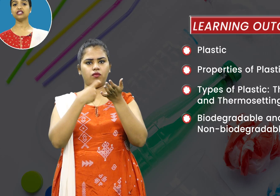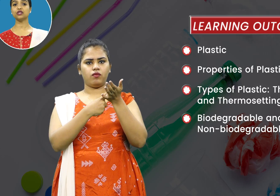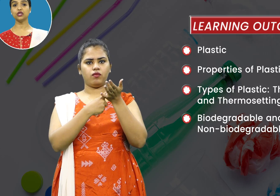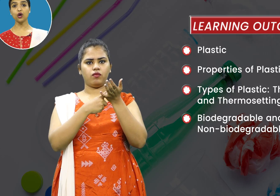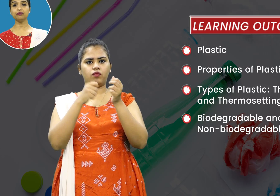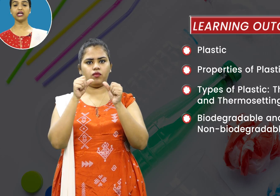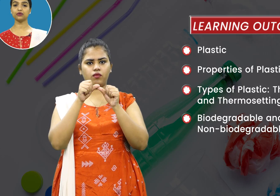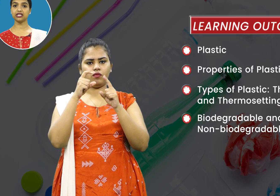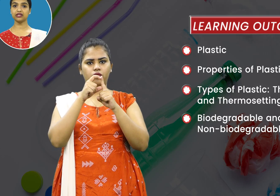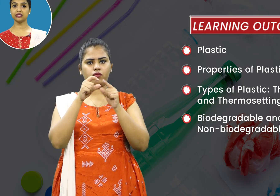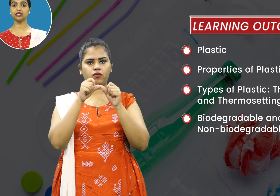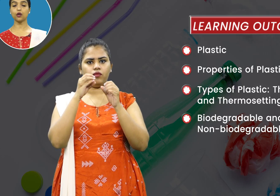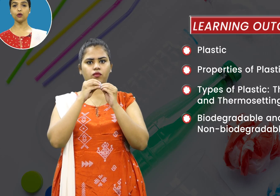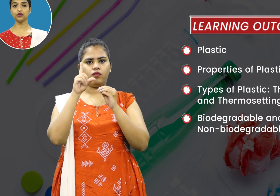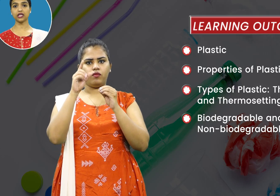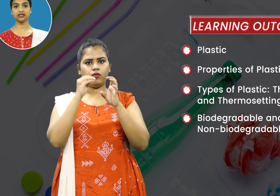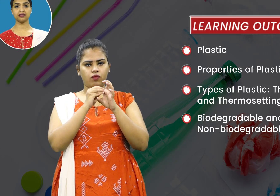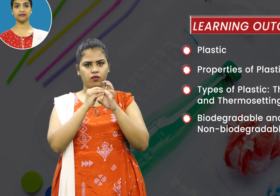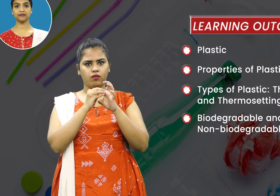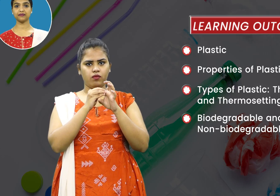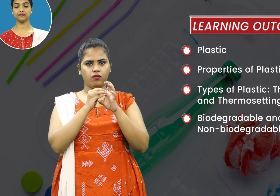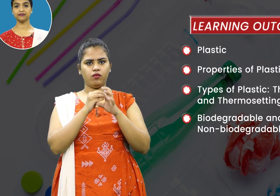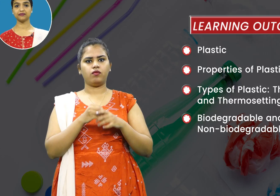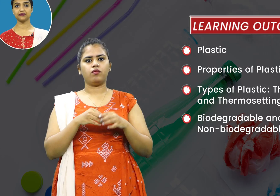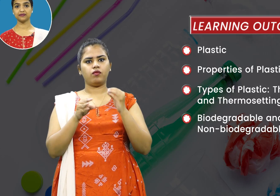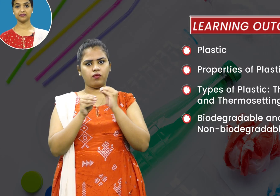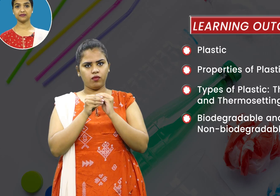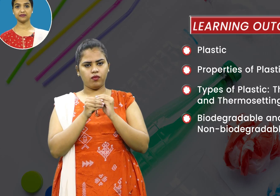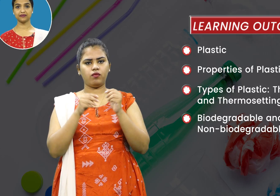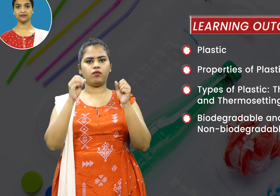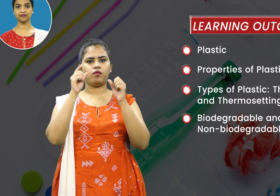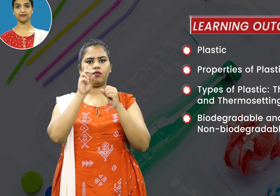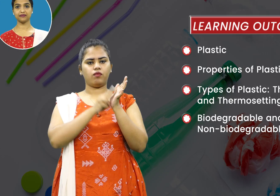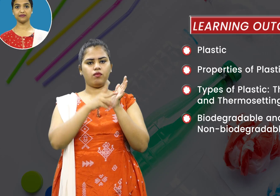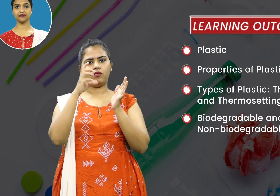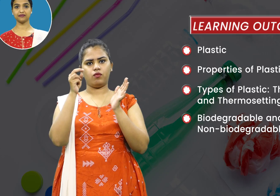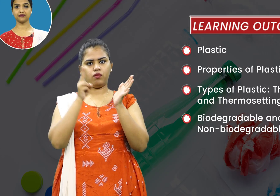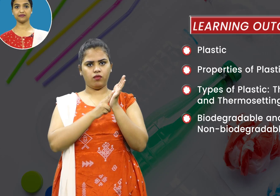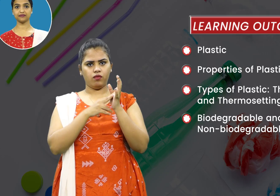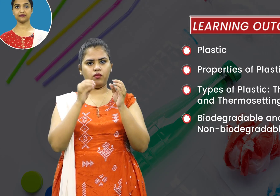and non-biodegradable objects.